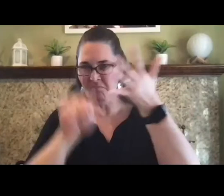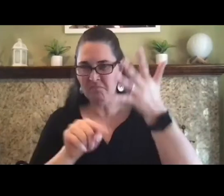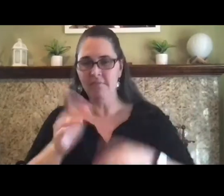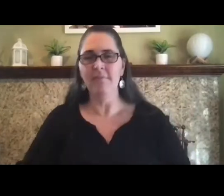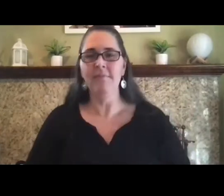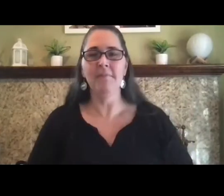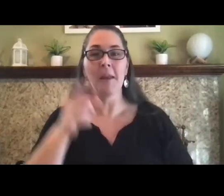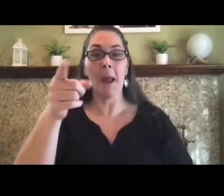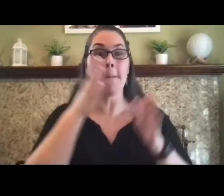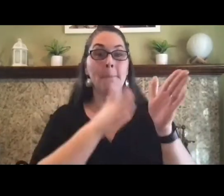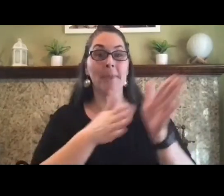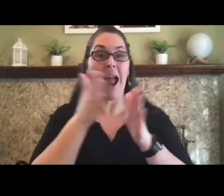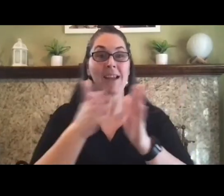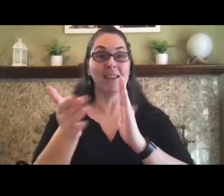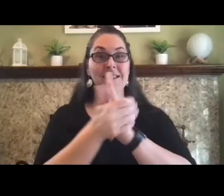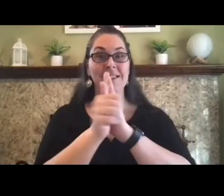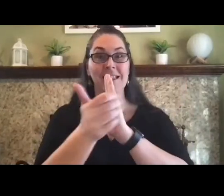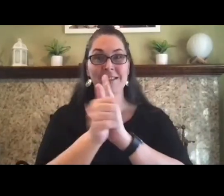into each skill.